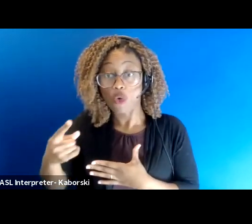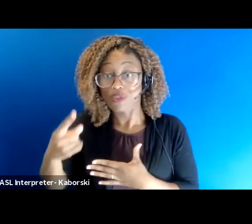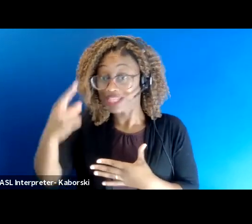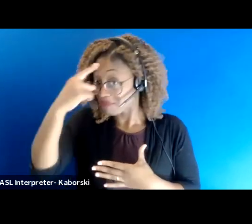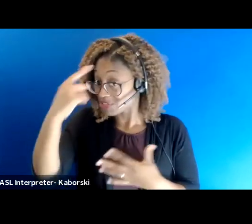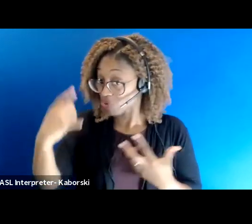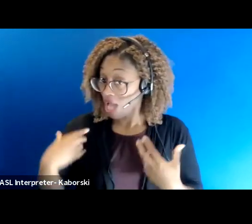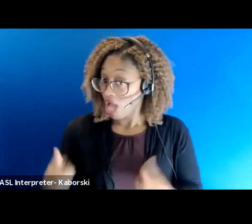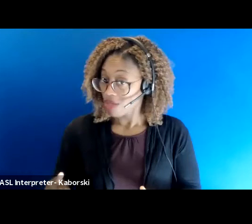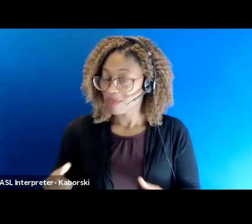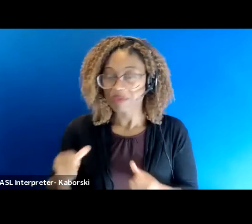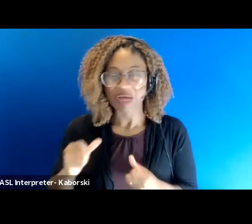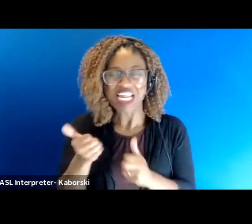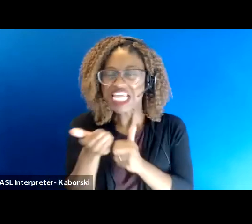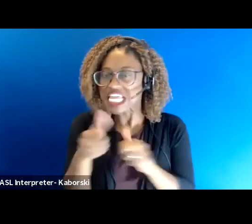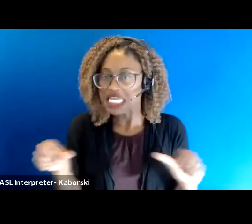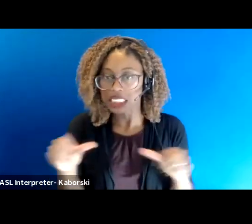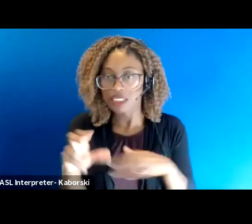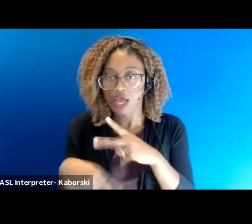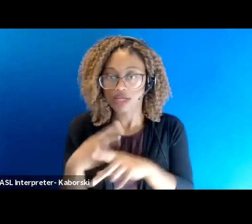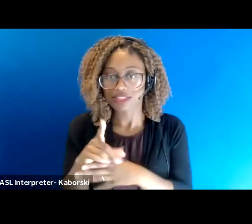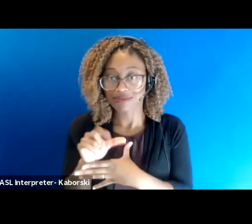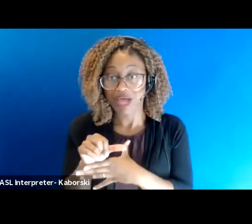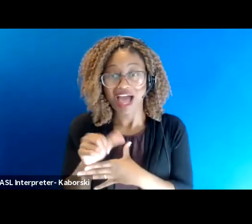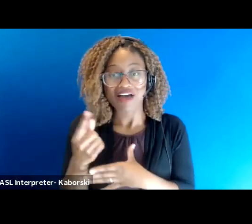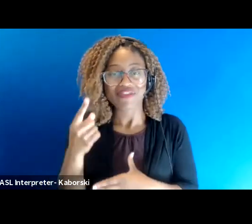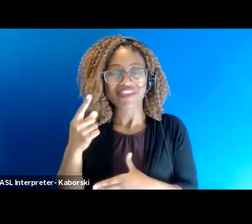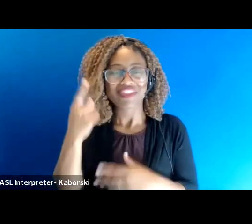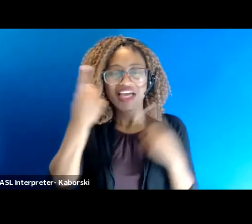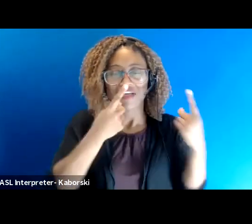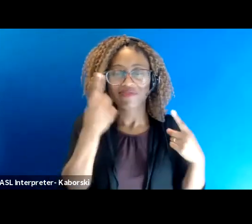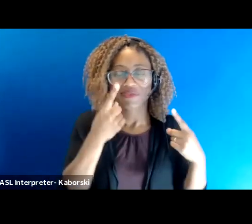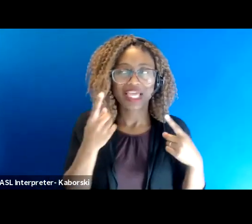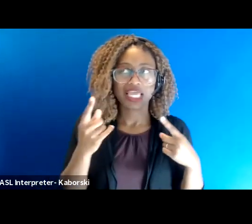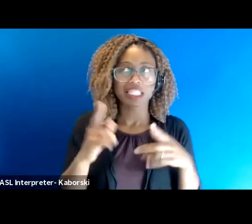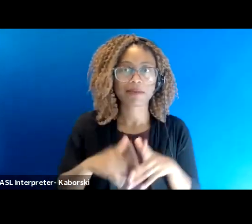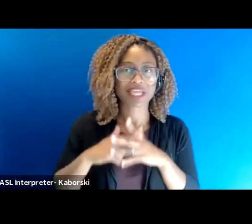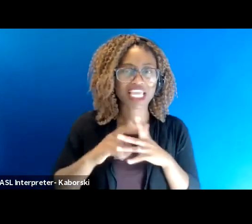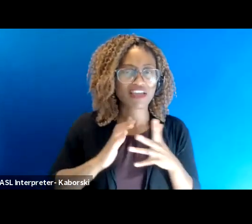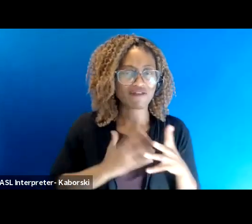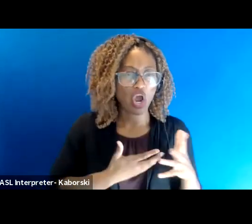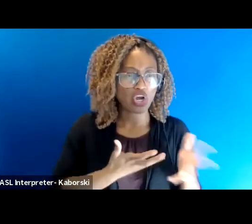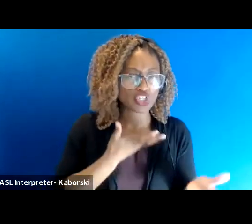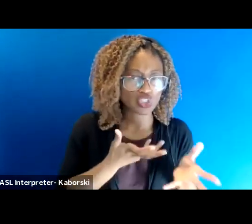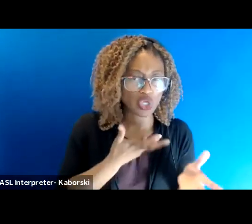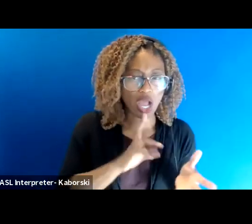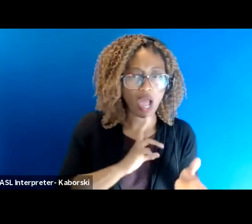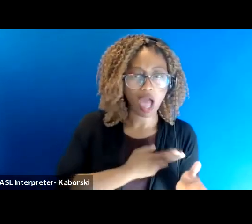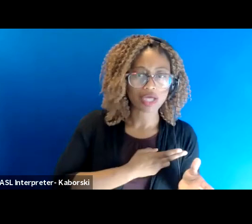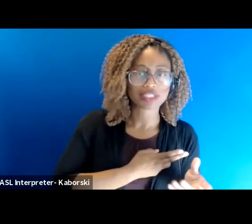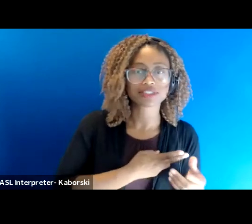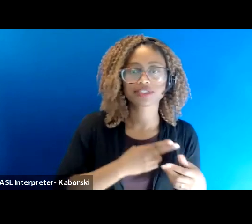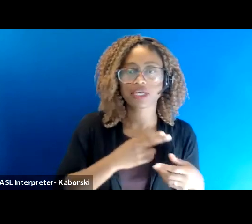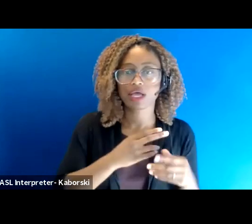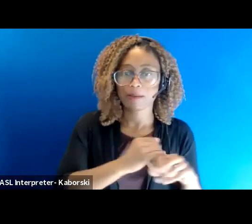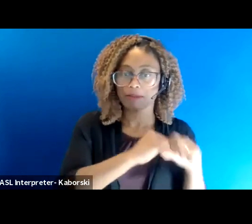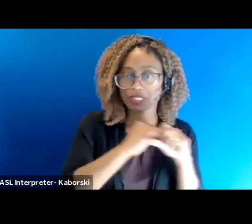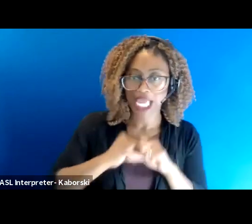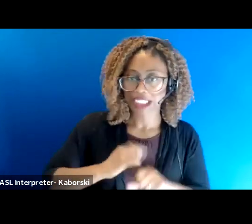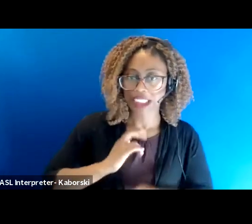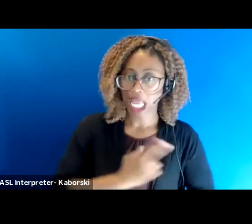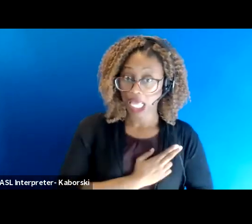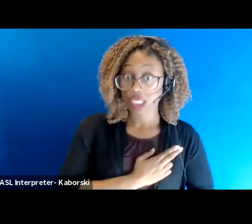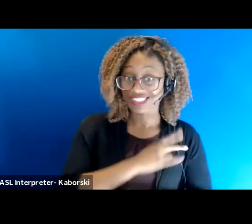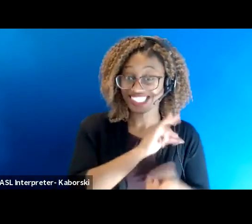disability, but I think in the beginning of our conversation with us protecting us, I was